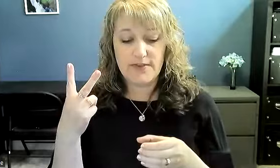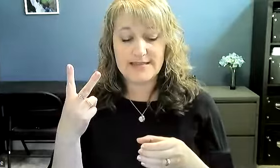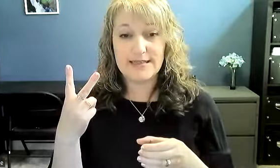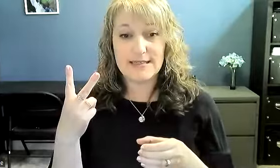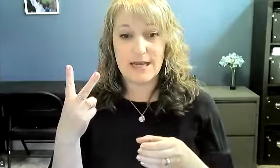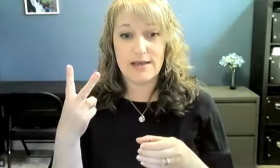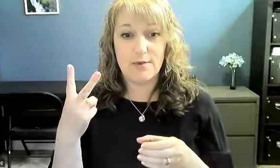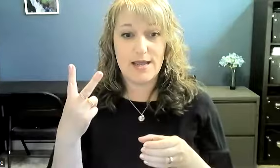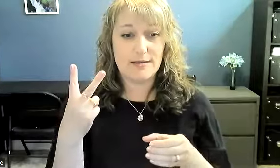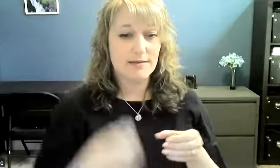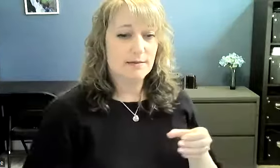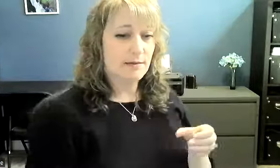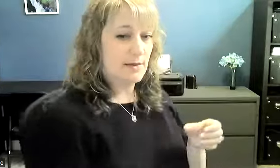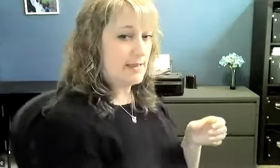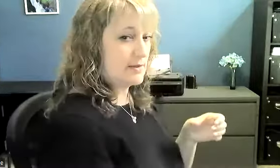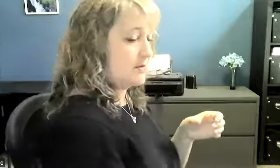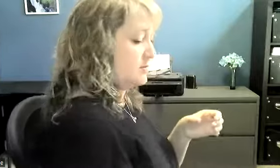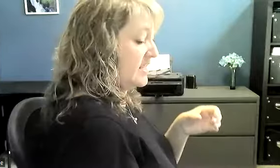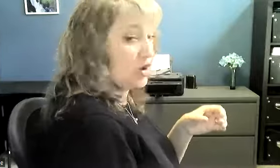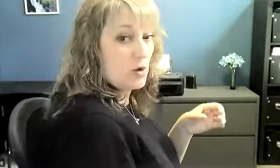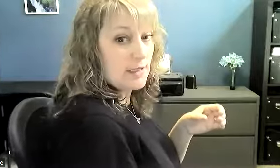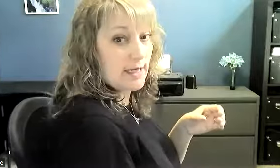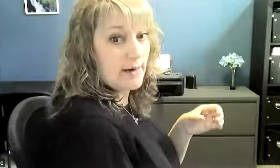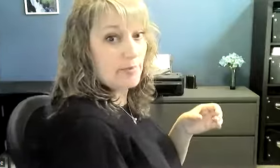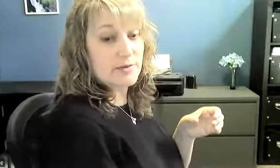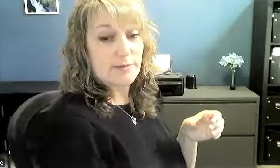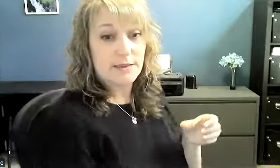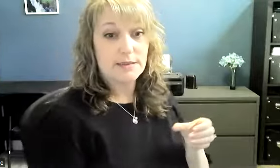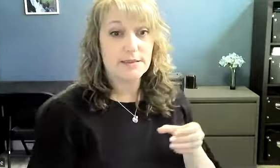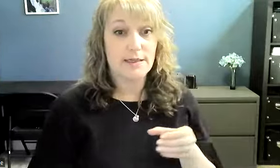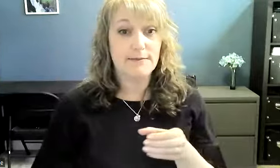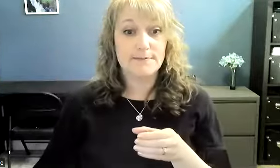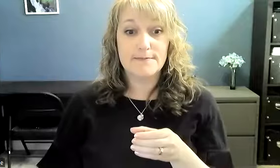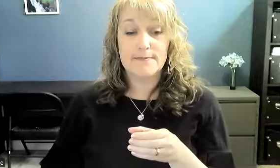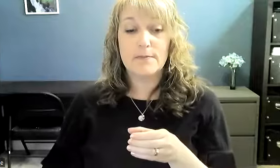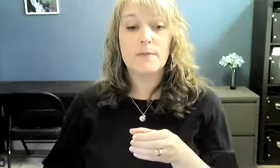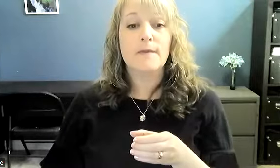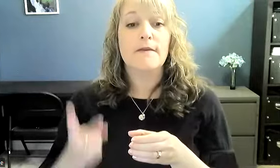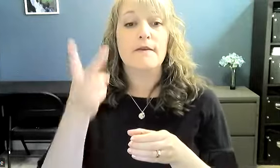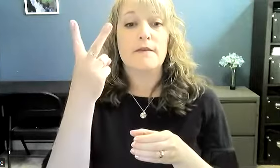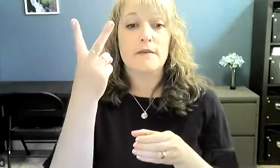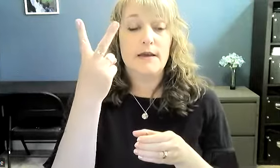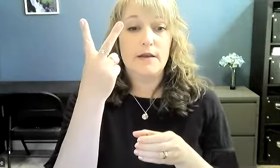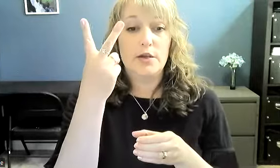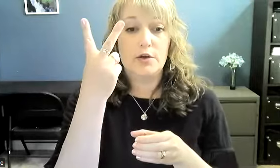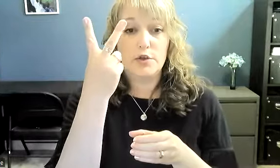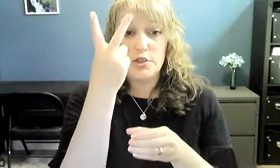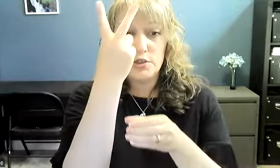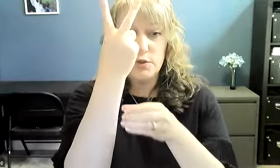facing sideways, all right? So this way, like you're holding a cup or something, okay? Then your